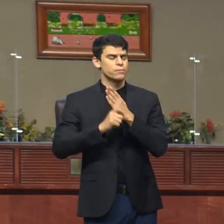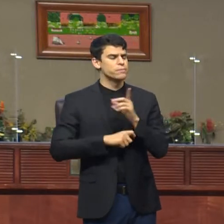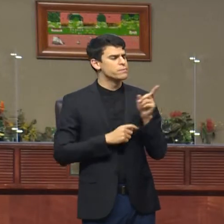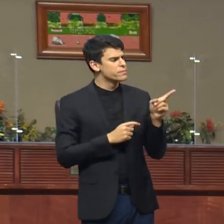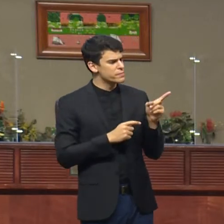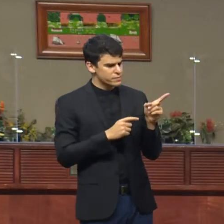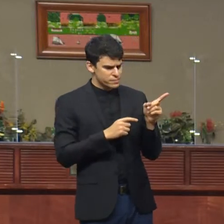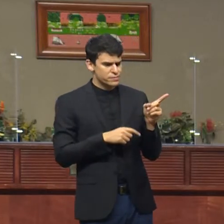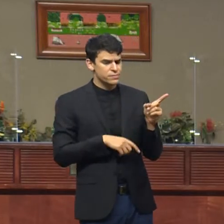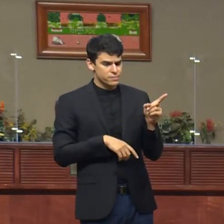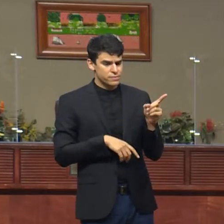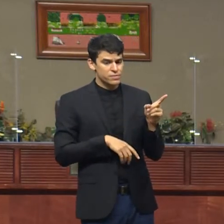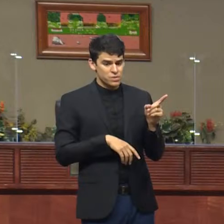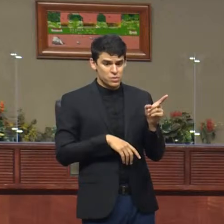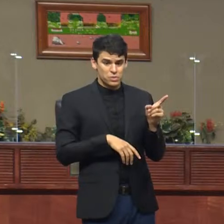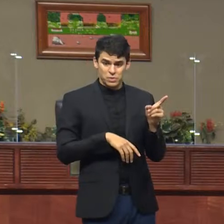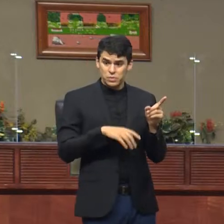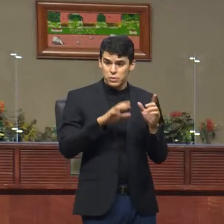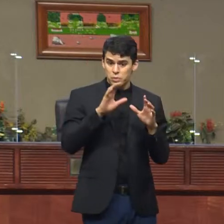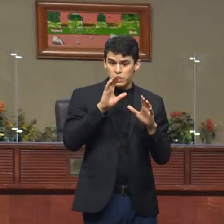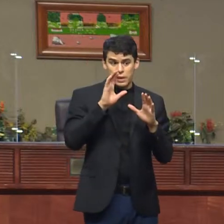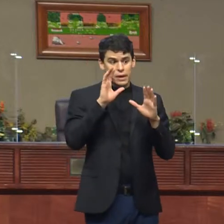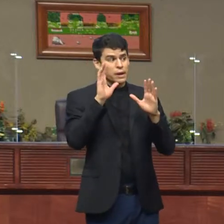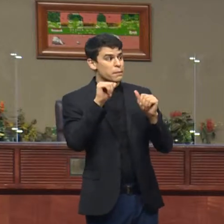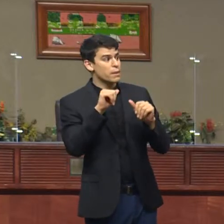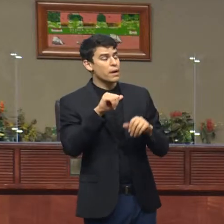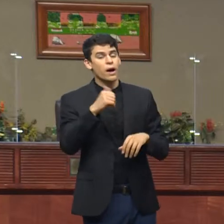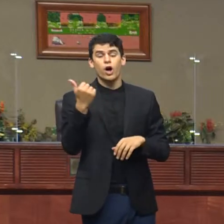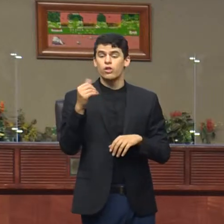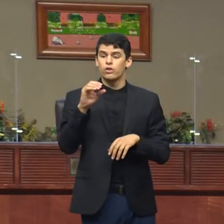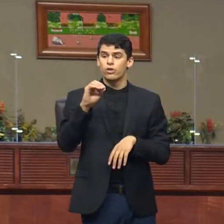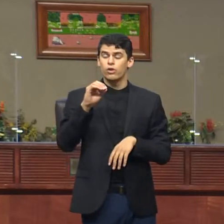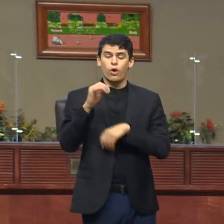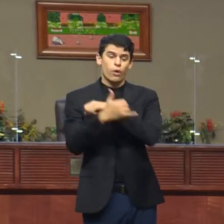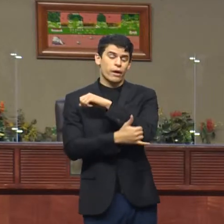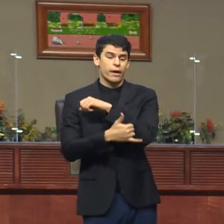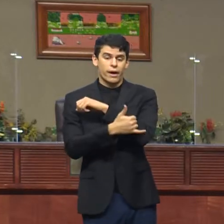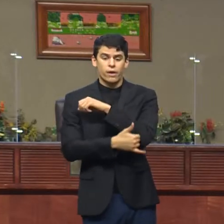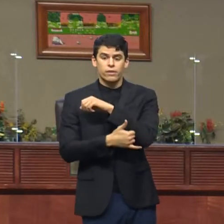other counties to follow a similar age range after the county's decision?